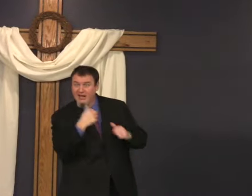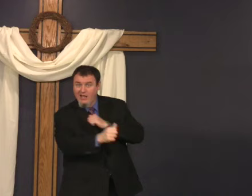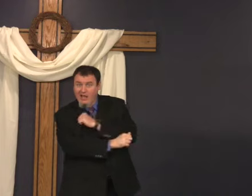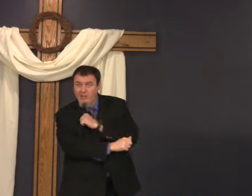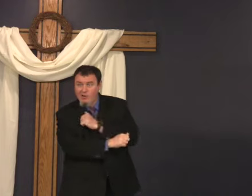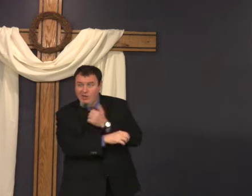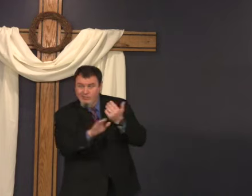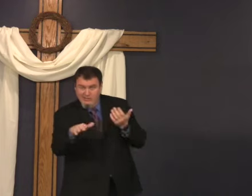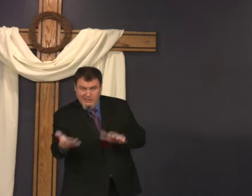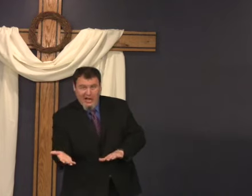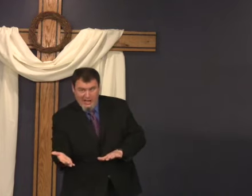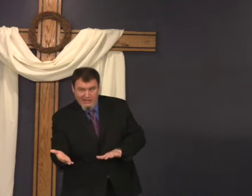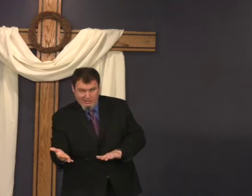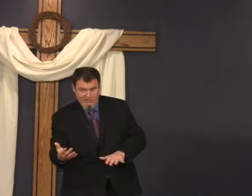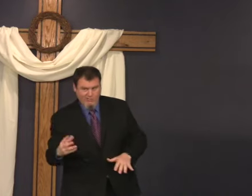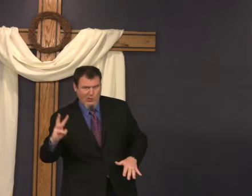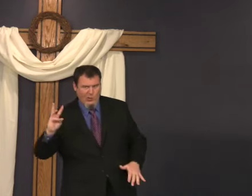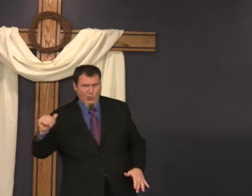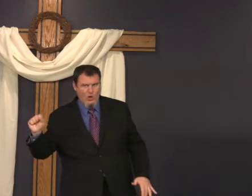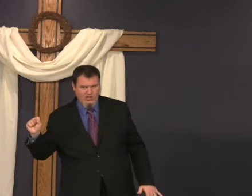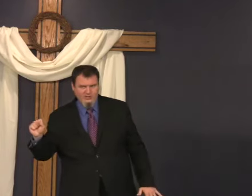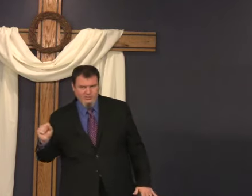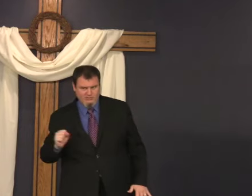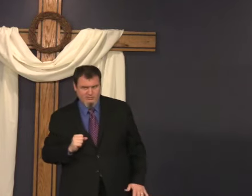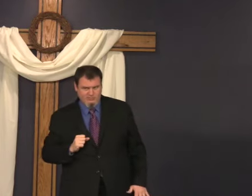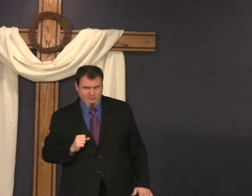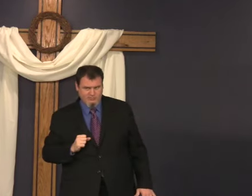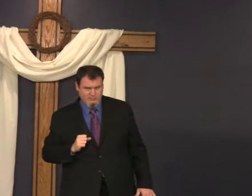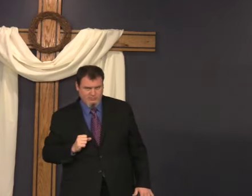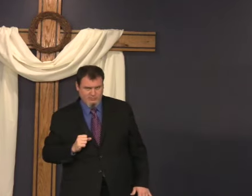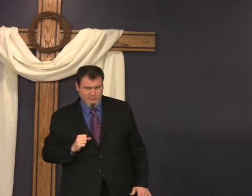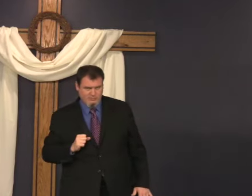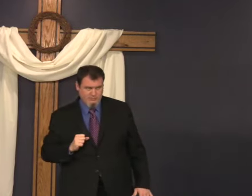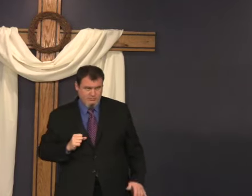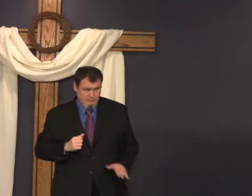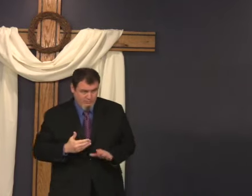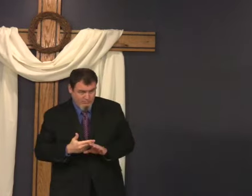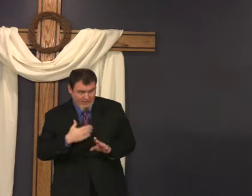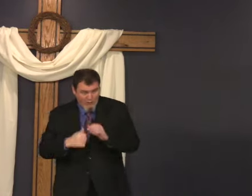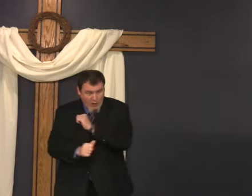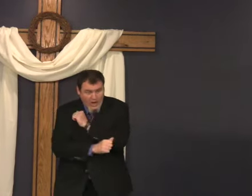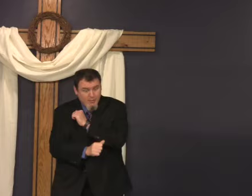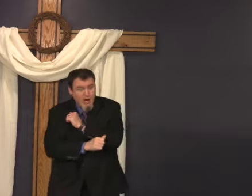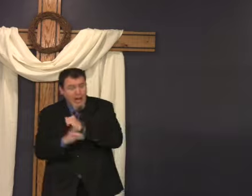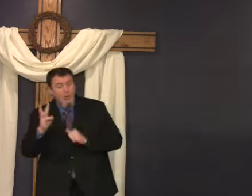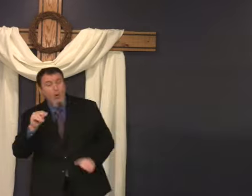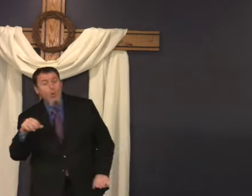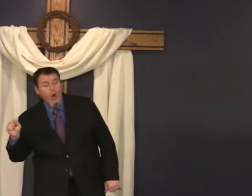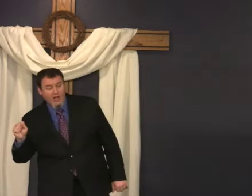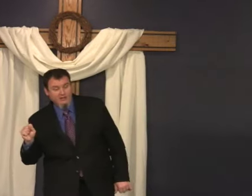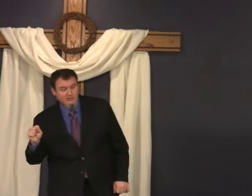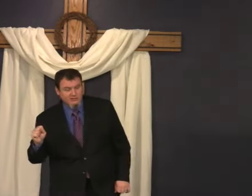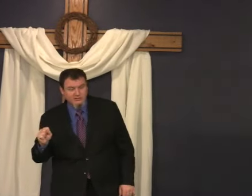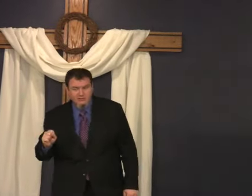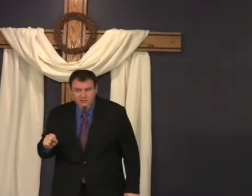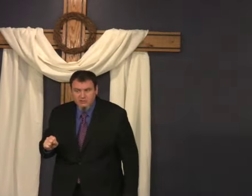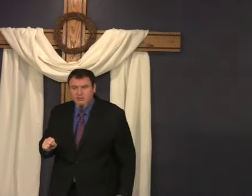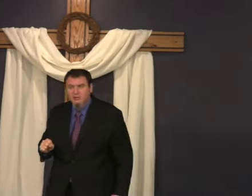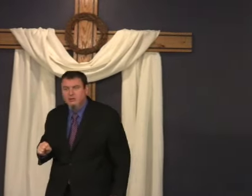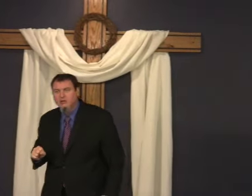They've already said Abraham's dead. So, was. Before Abraham was,